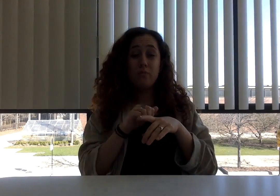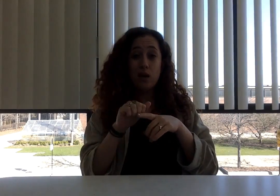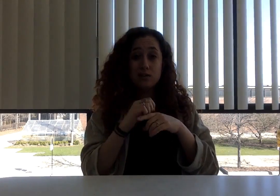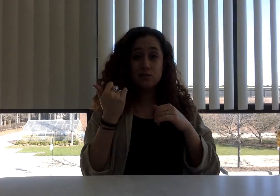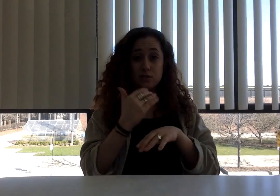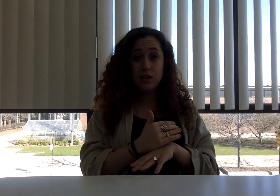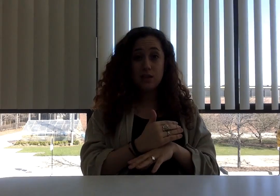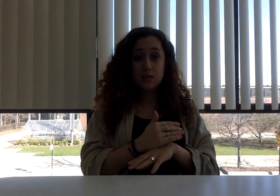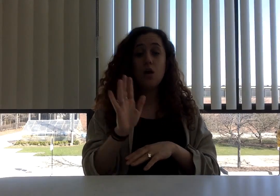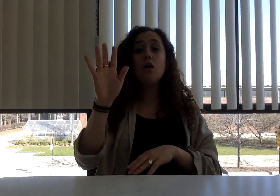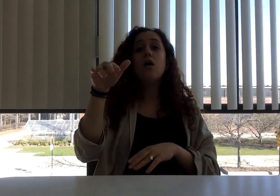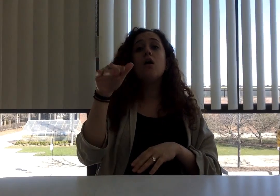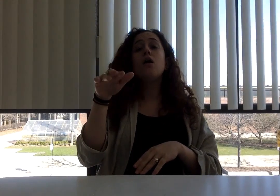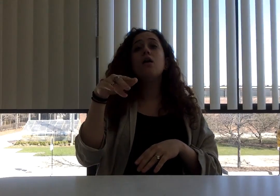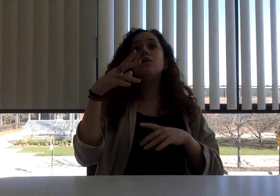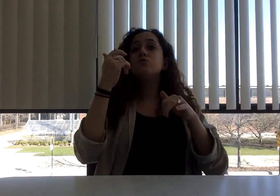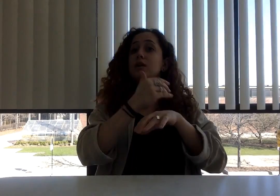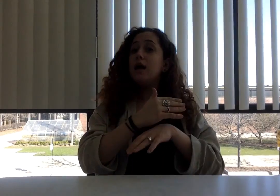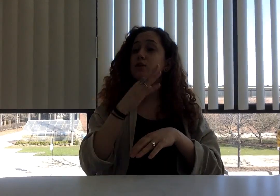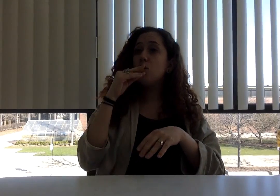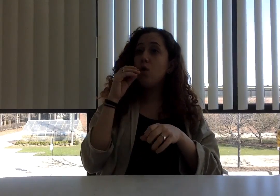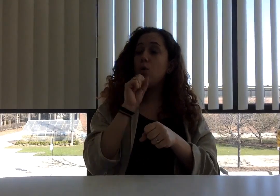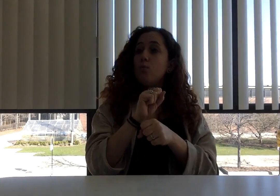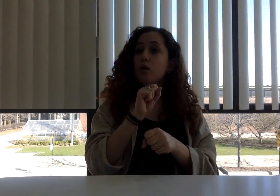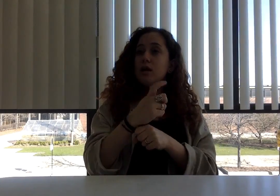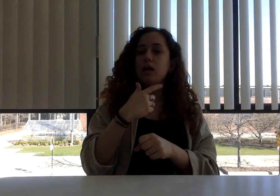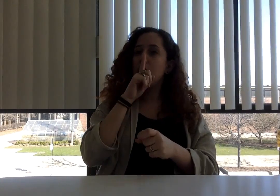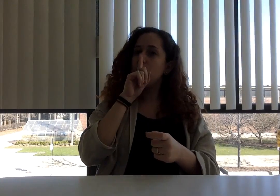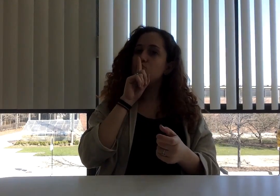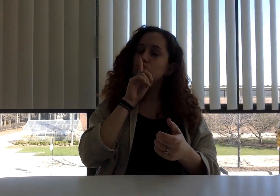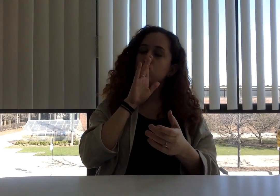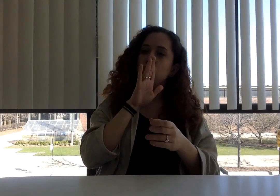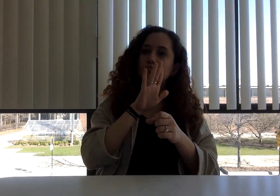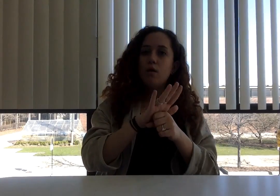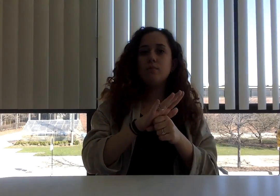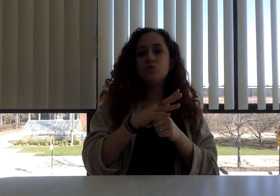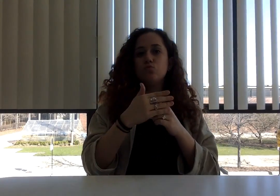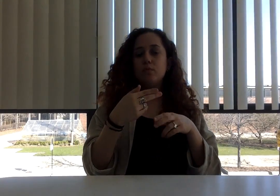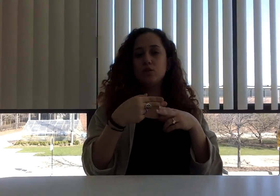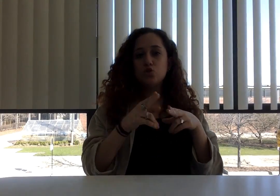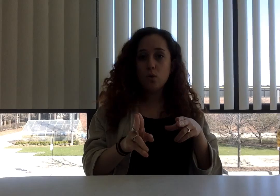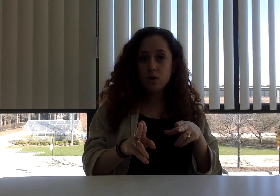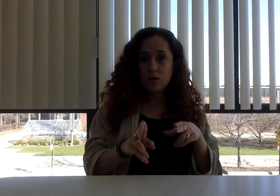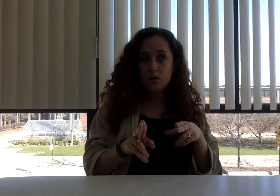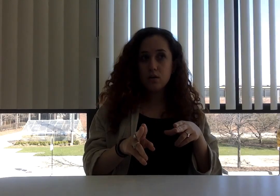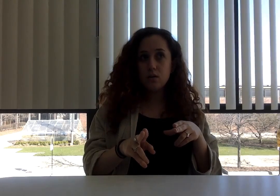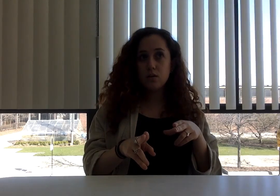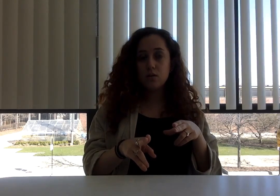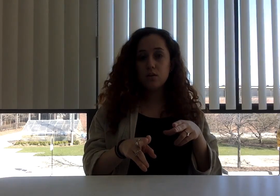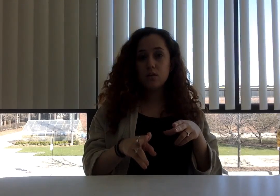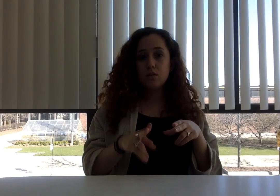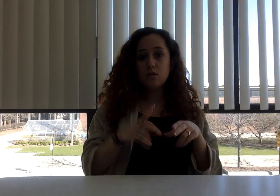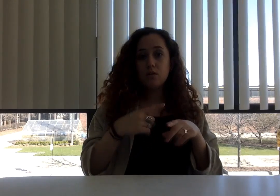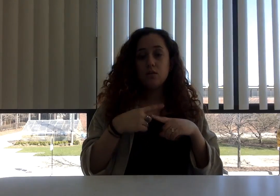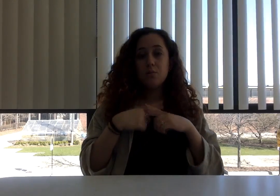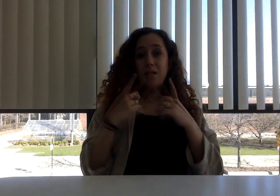tonight's homework, which I promise will be short, we'll spend 2 days in 8.4, but that's it. That's the end of our chapter. There's only 4 sections